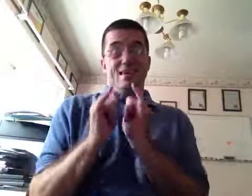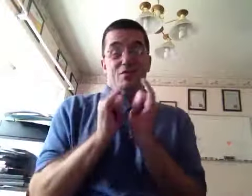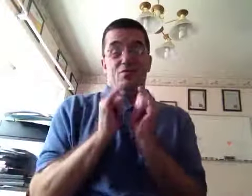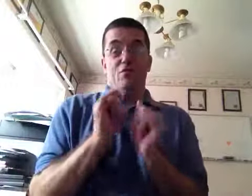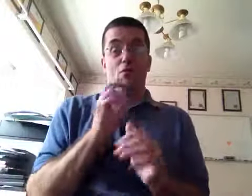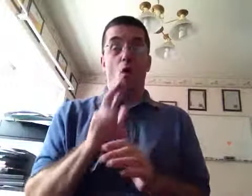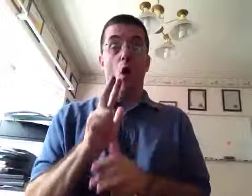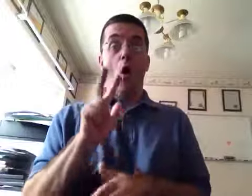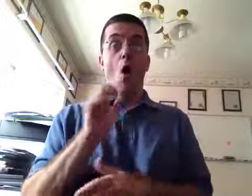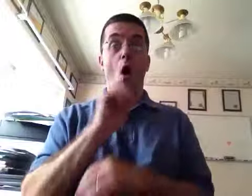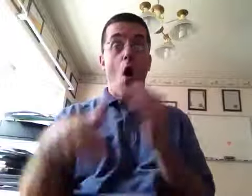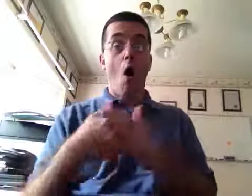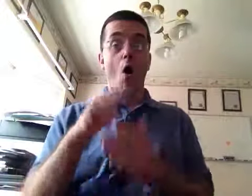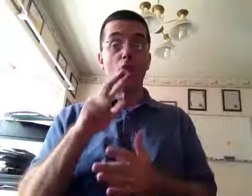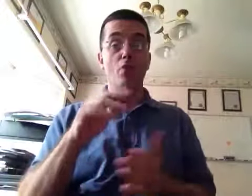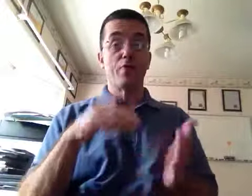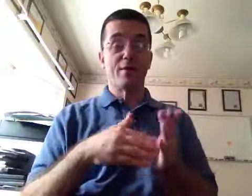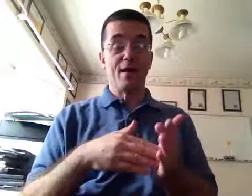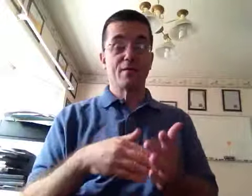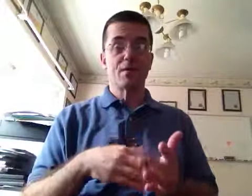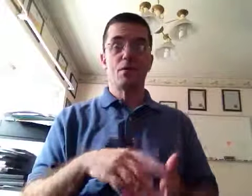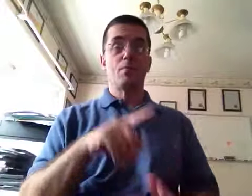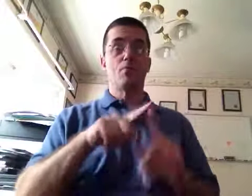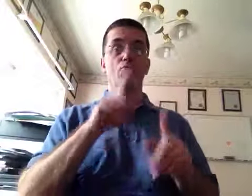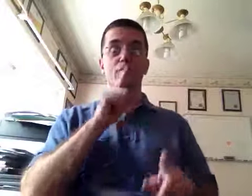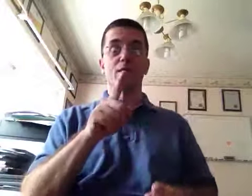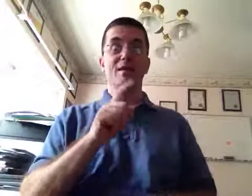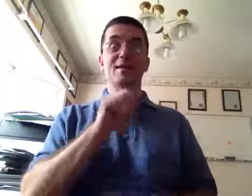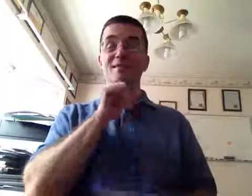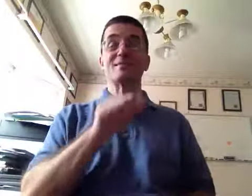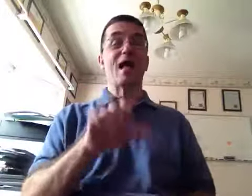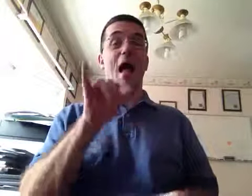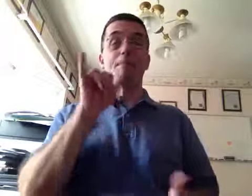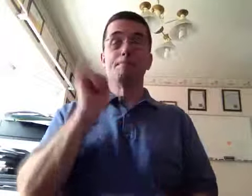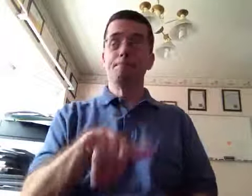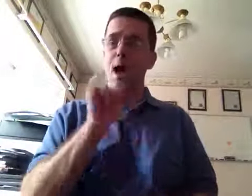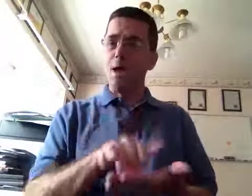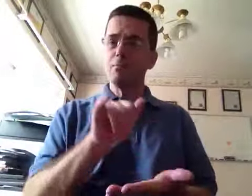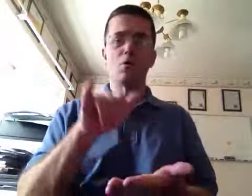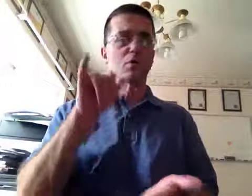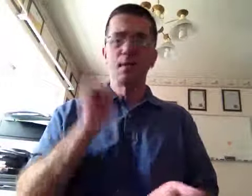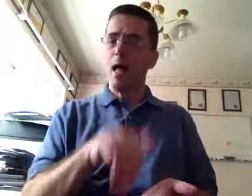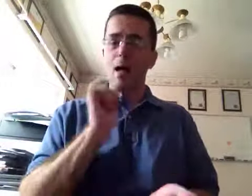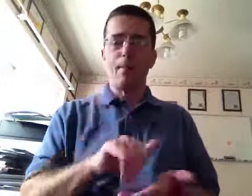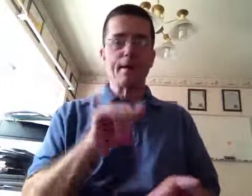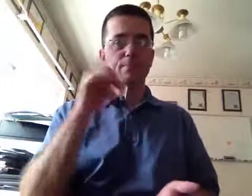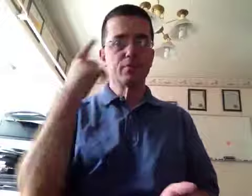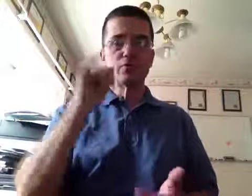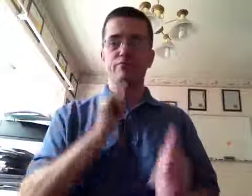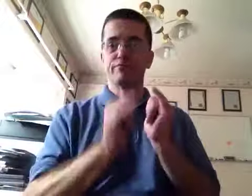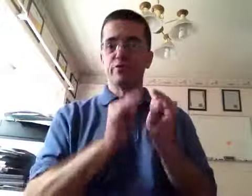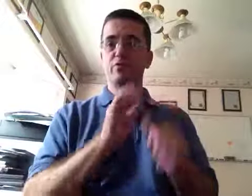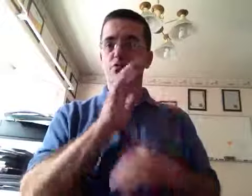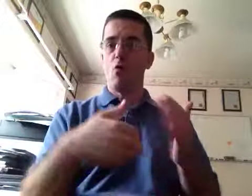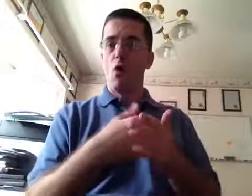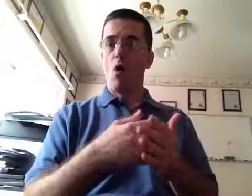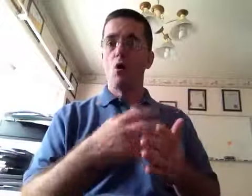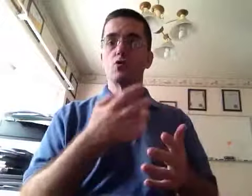physically, logistically freaking impossible for us to do anything but other than weed through that. You